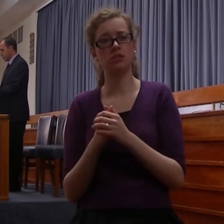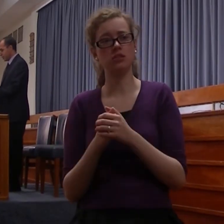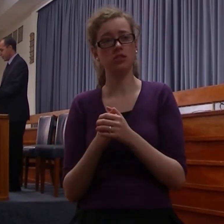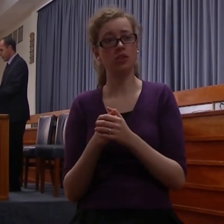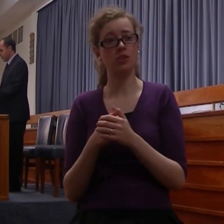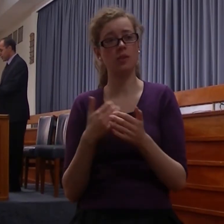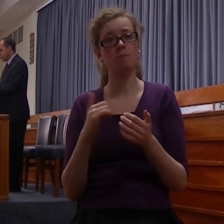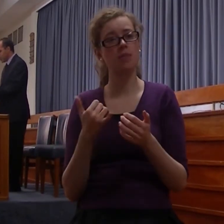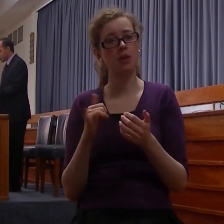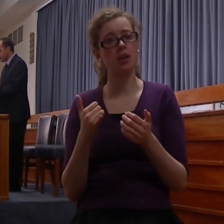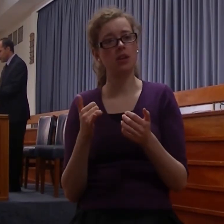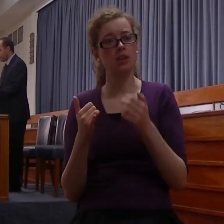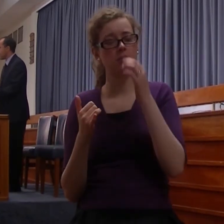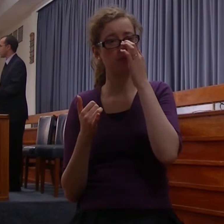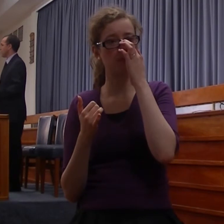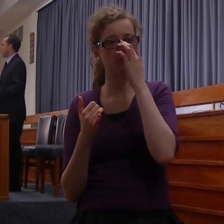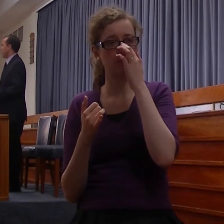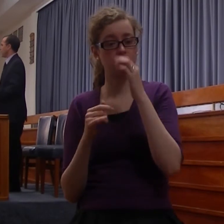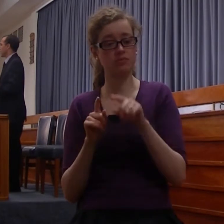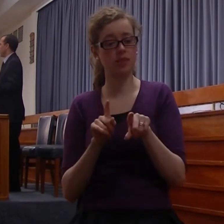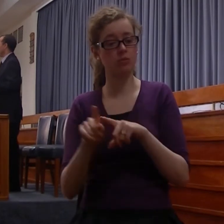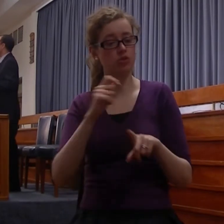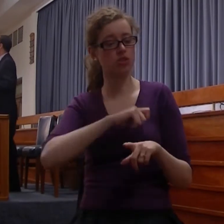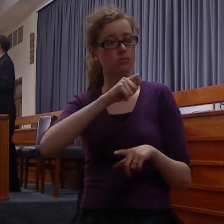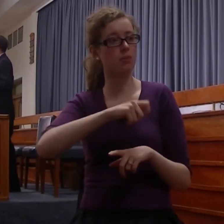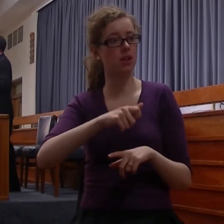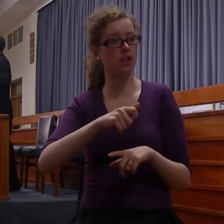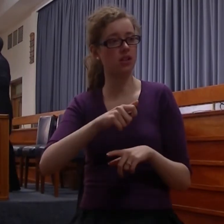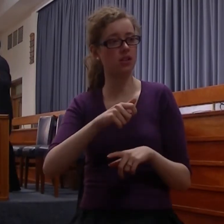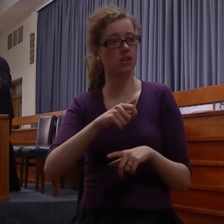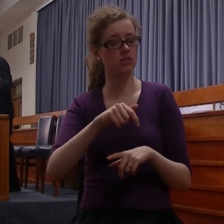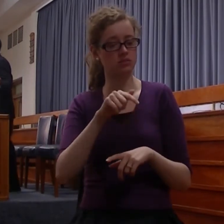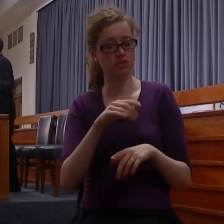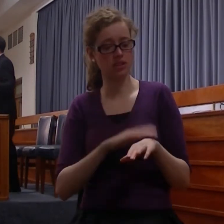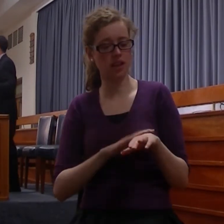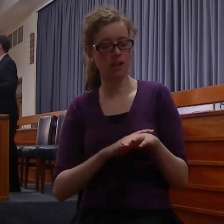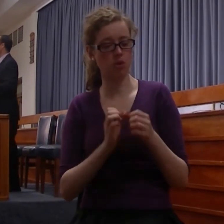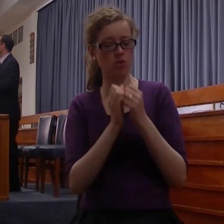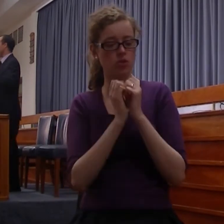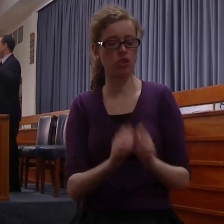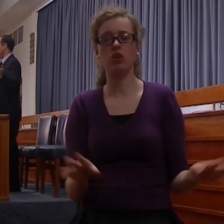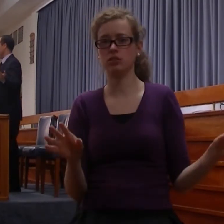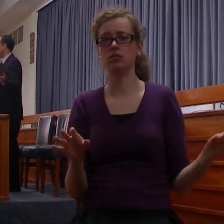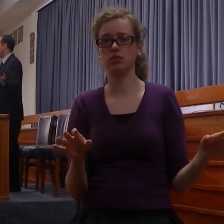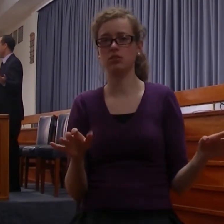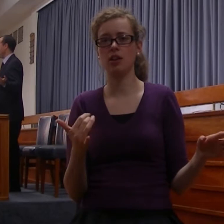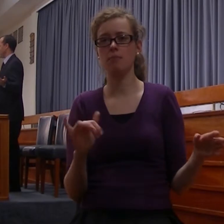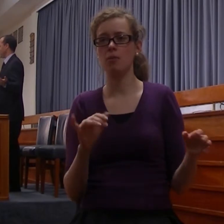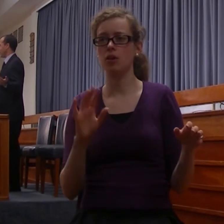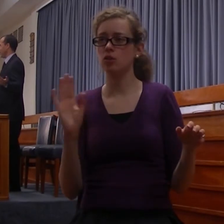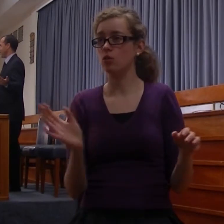and night, day after day. And we can believe, or we can guess probably, that most